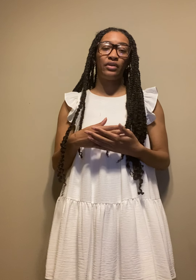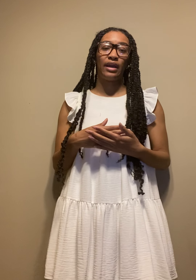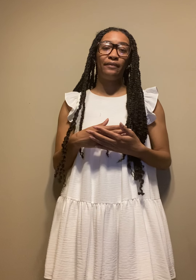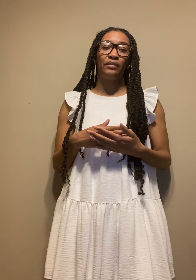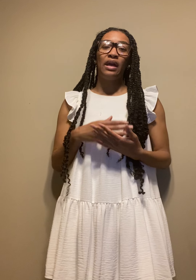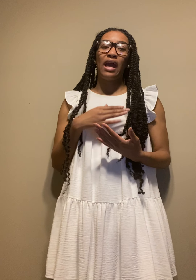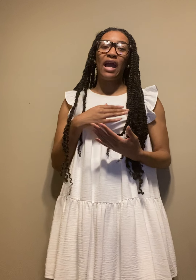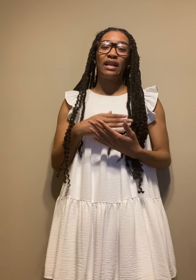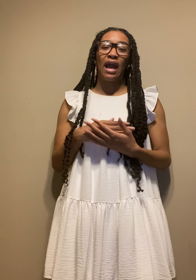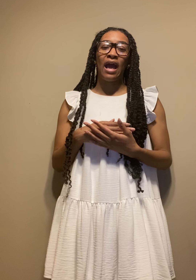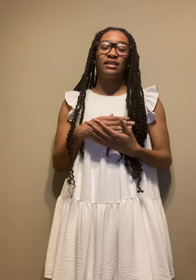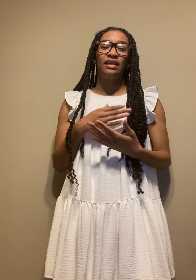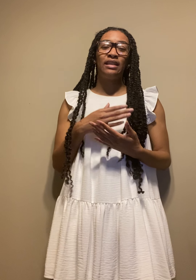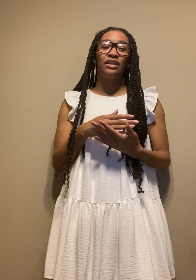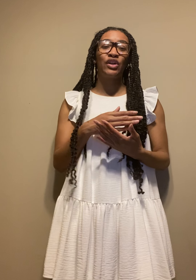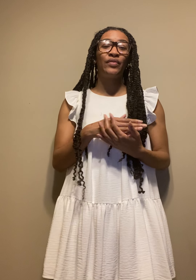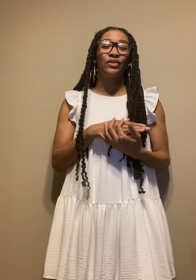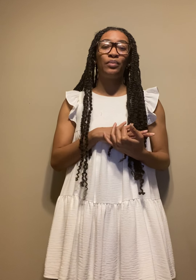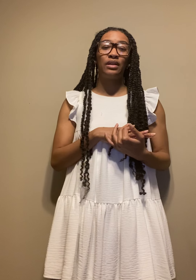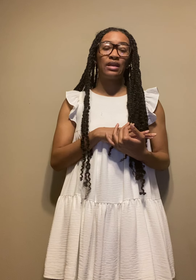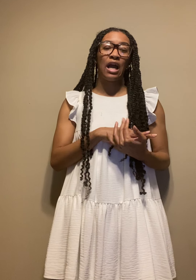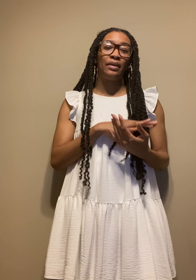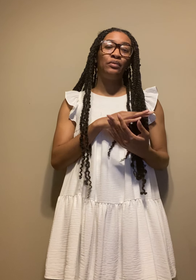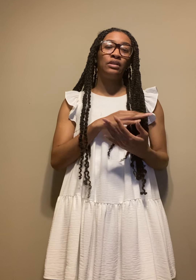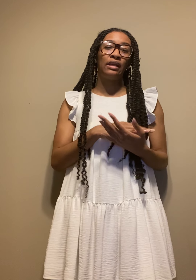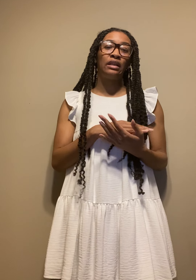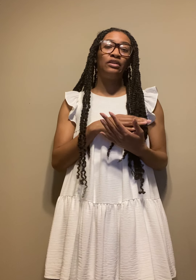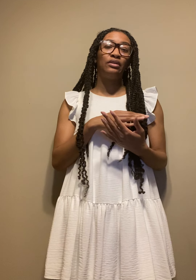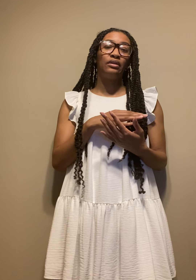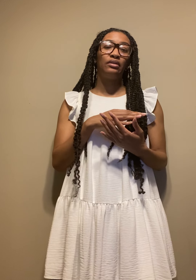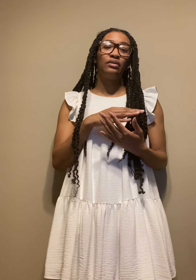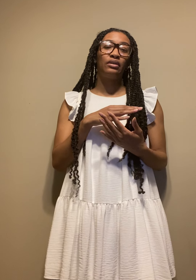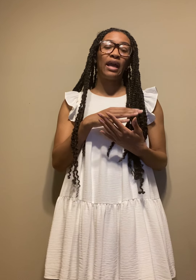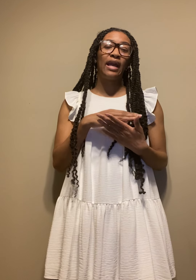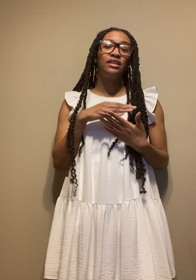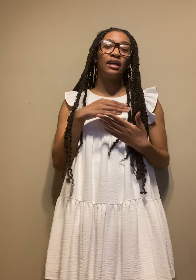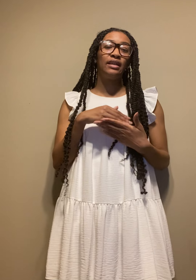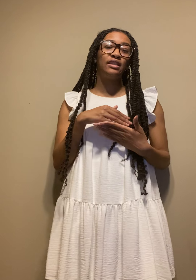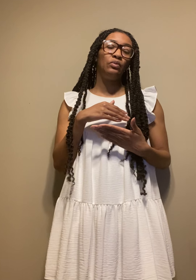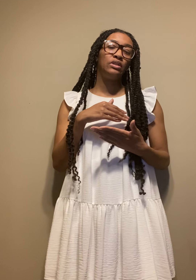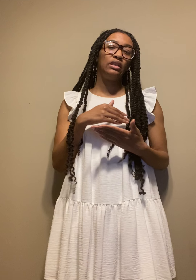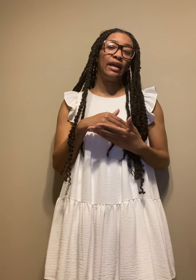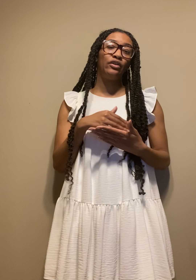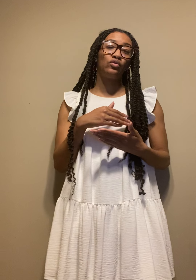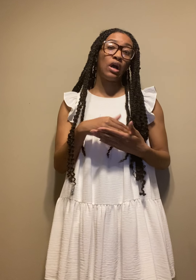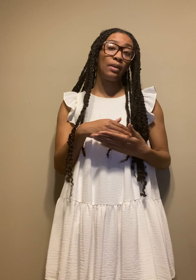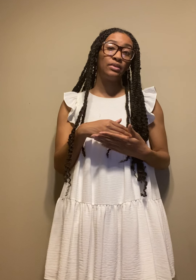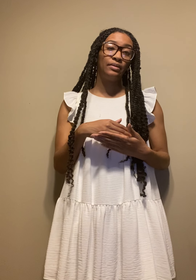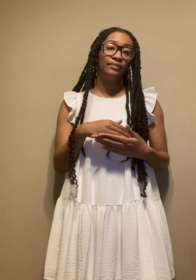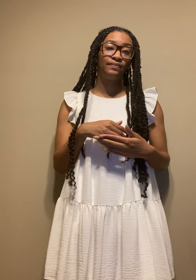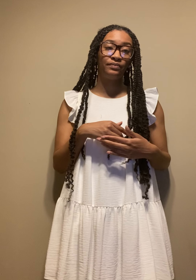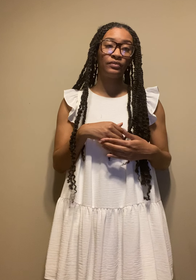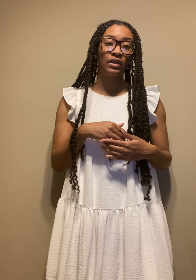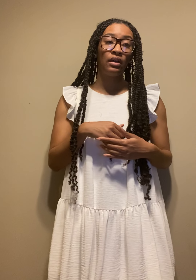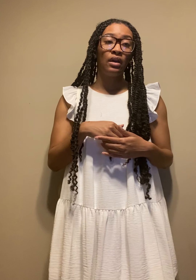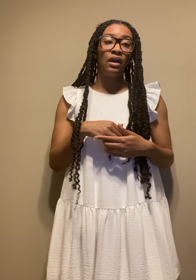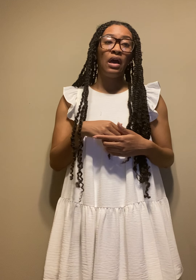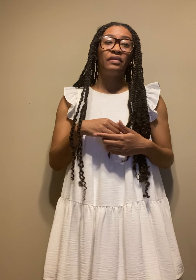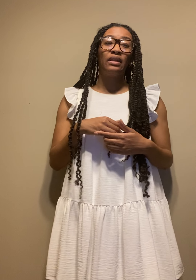Frey. And as he did serve a little bit of time, the case against him was later dropped. The